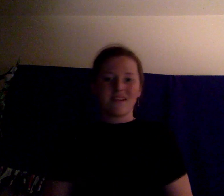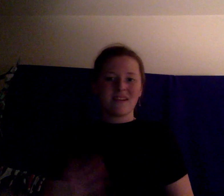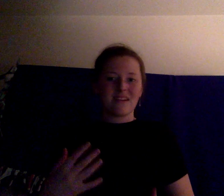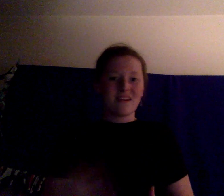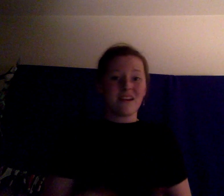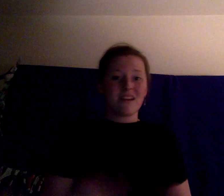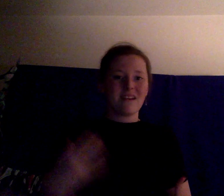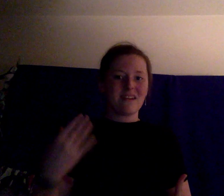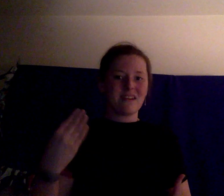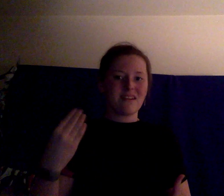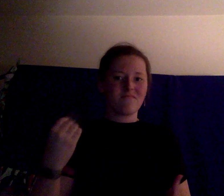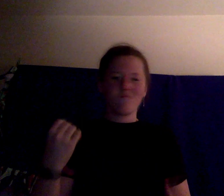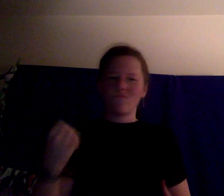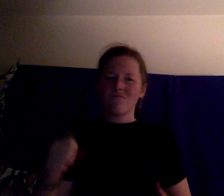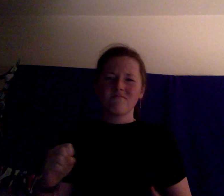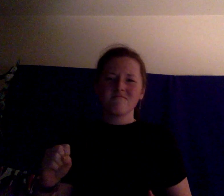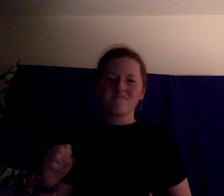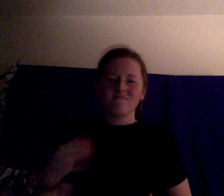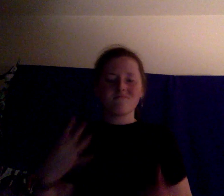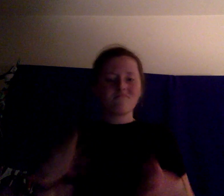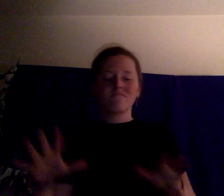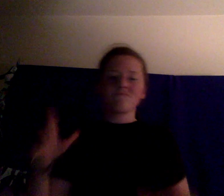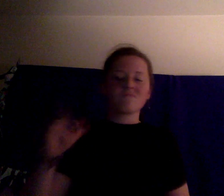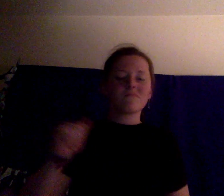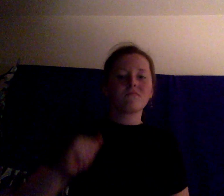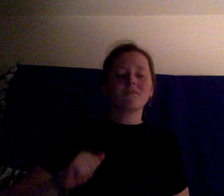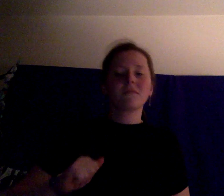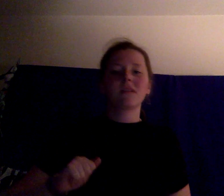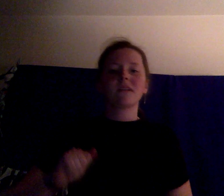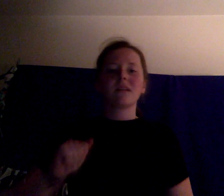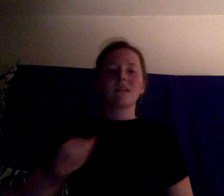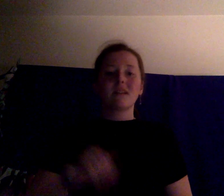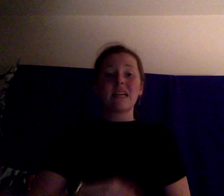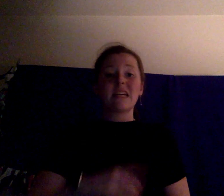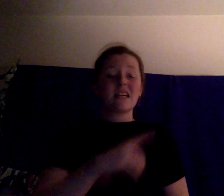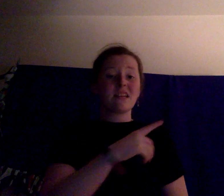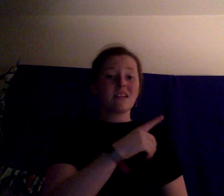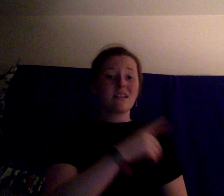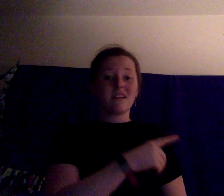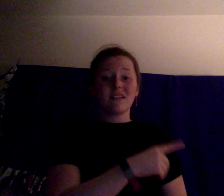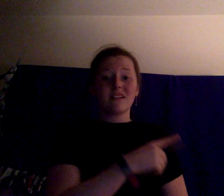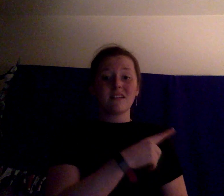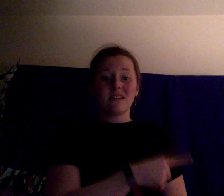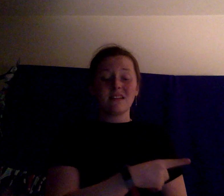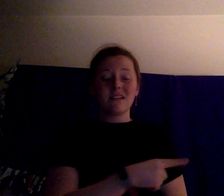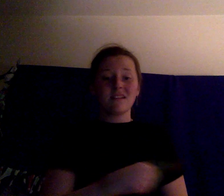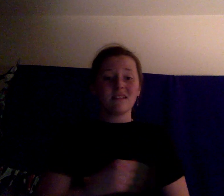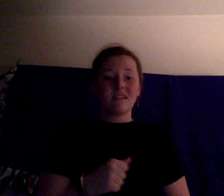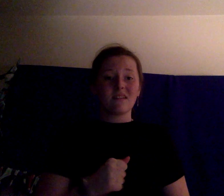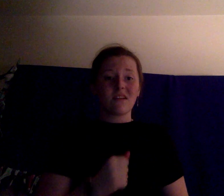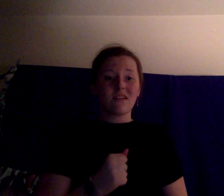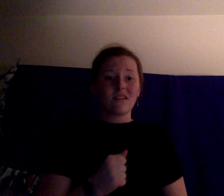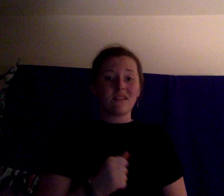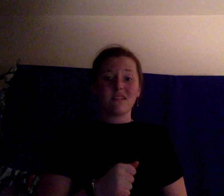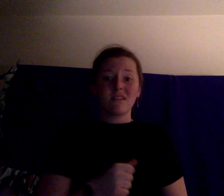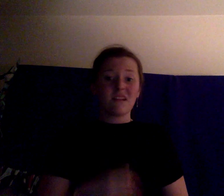asleep. So he sat there, his heart thumping through his chest, and he did not sleep all night. He